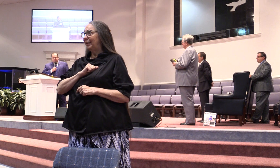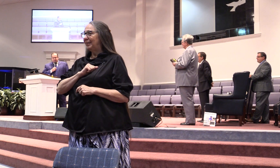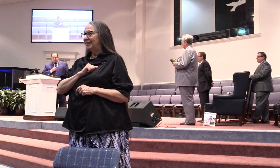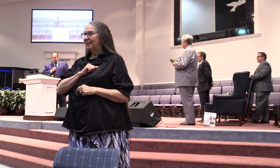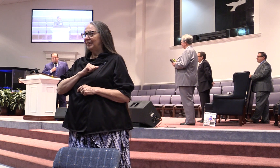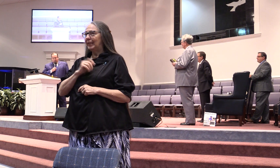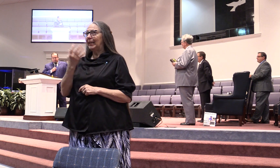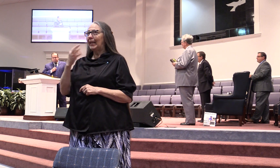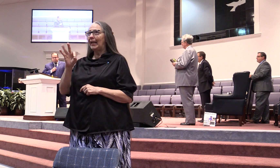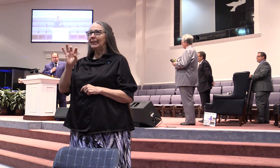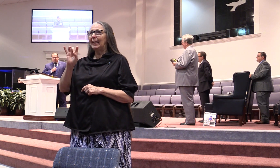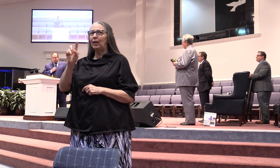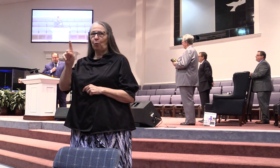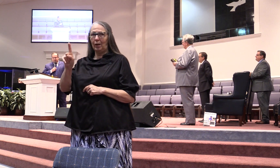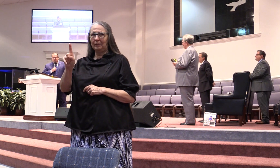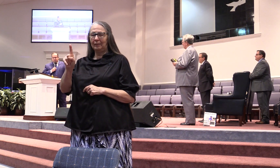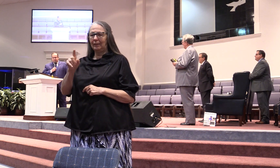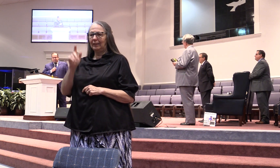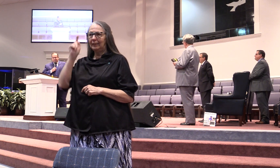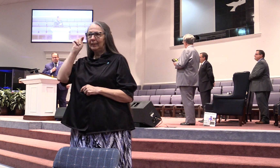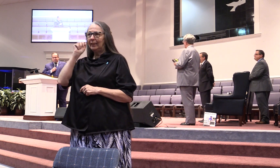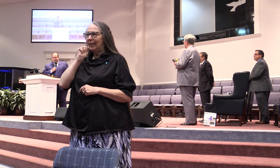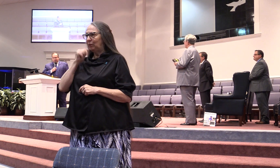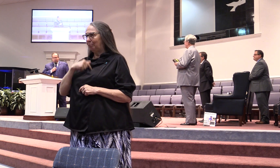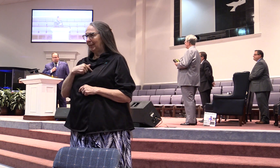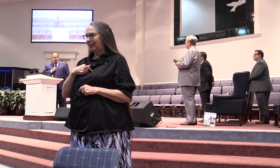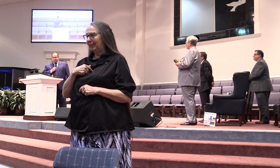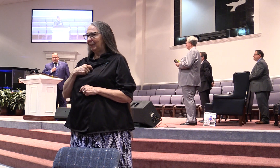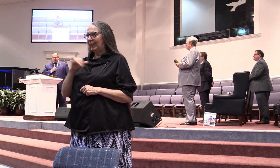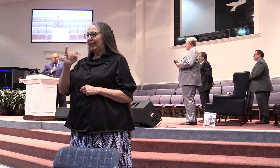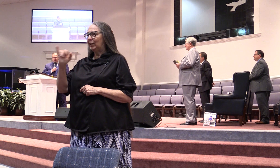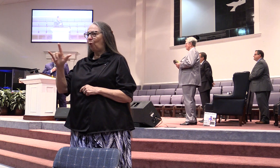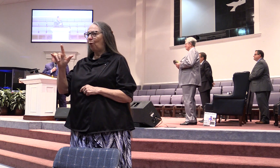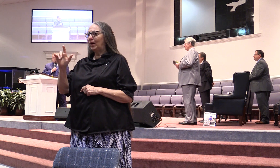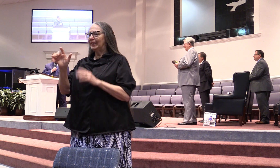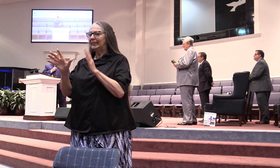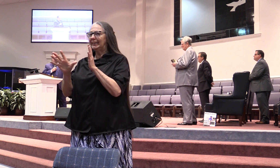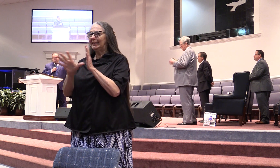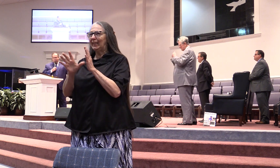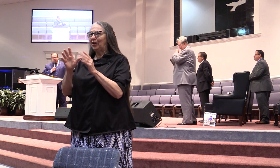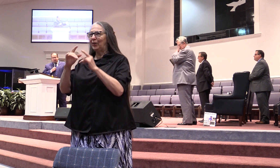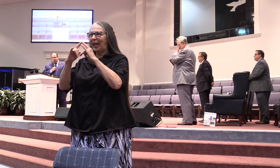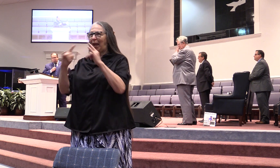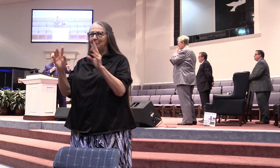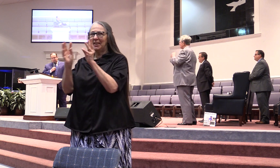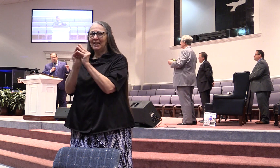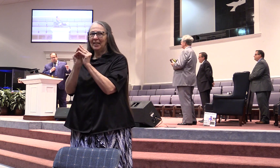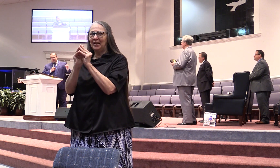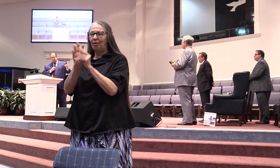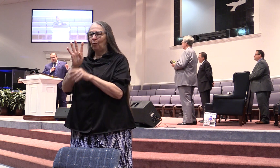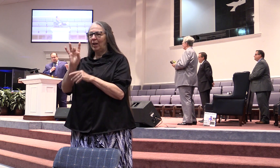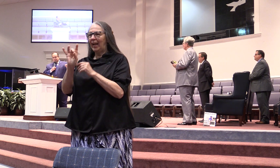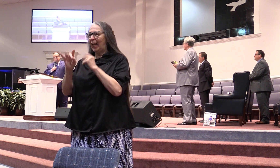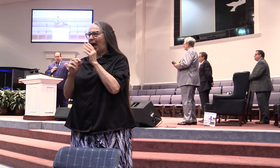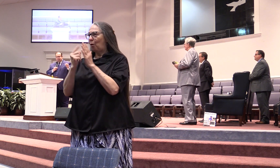Summer of 1981, as a teenager, Illinois senior camp, in a 48-hour window,